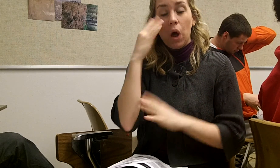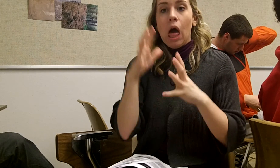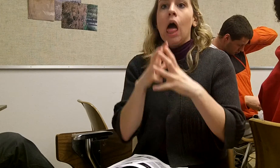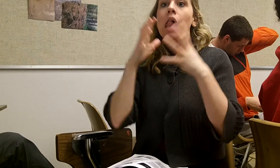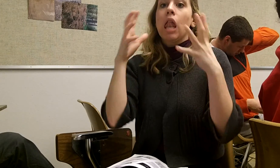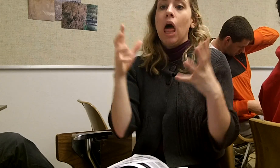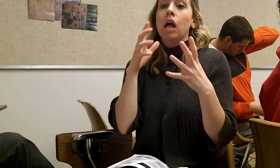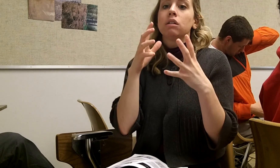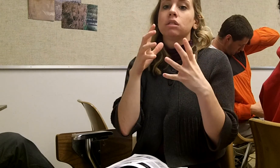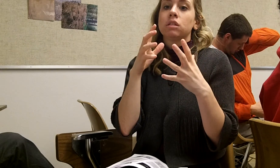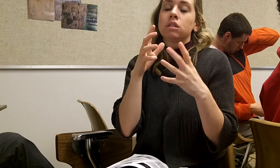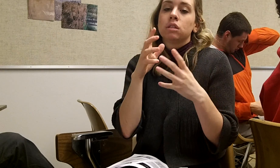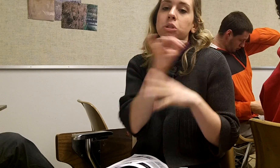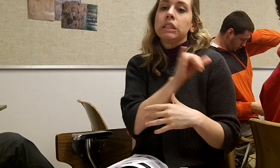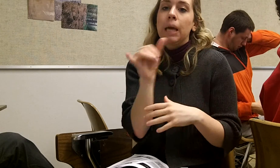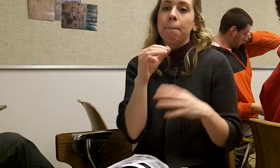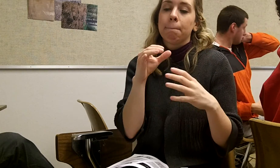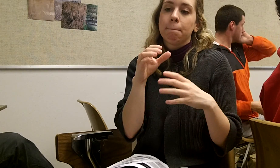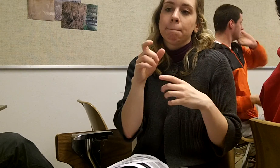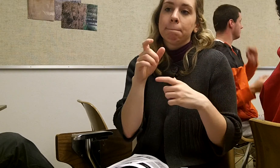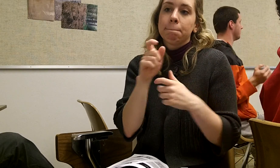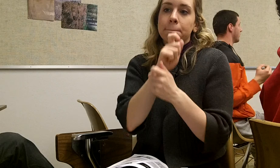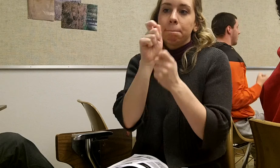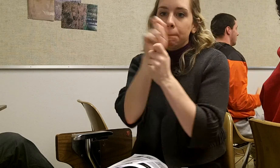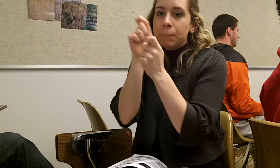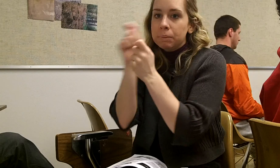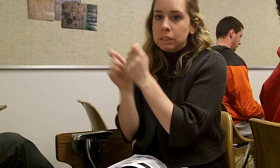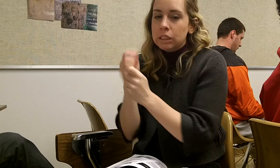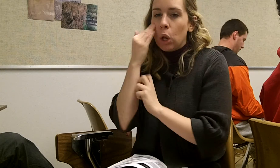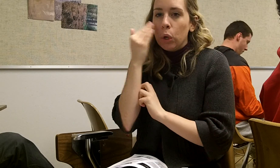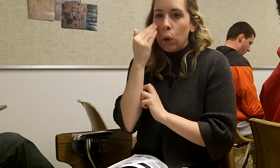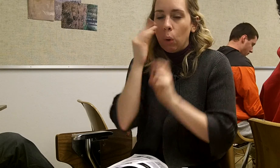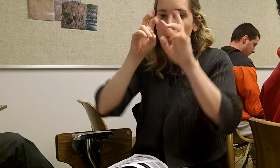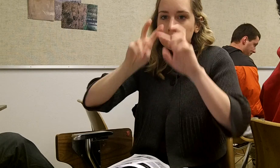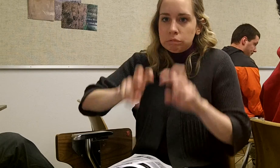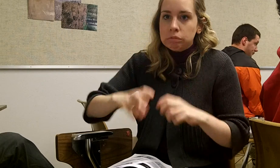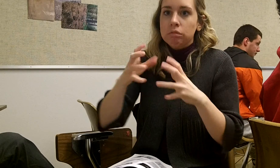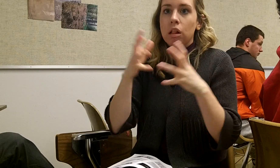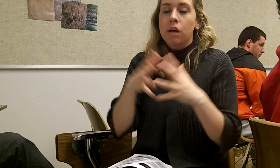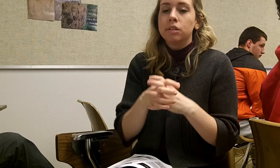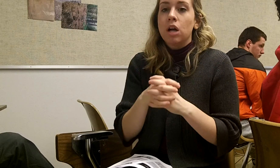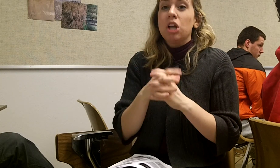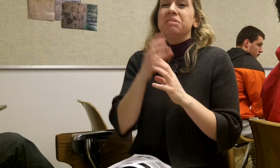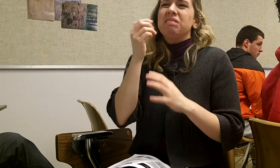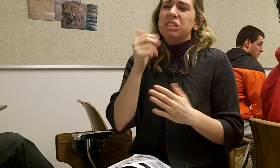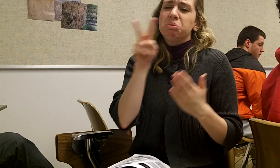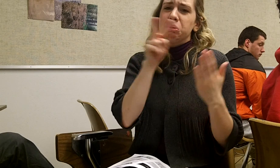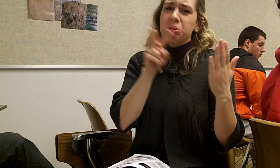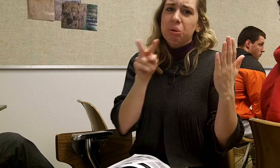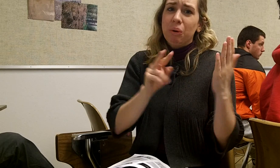in lecture, there is extra detail in the textbook that might be helpful for you to read But if you read that and there's some other details we